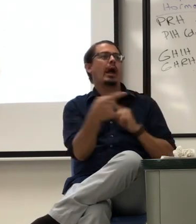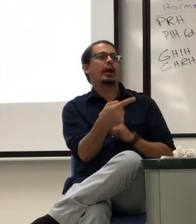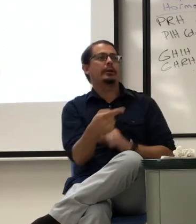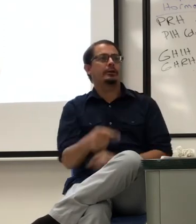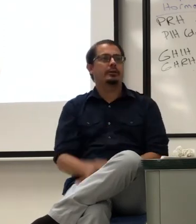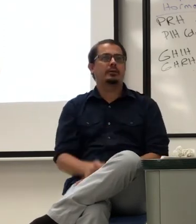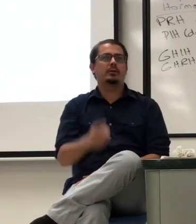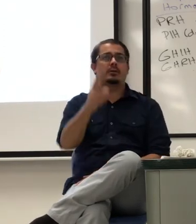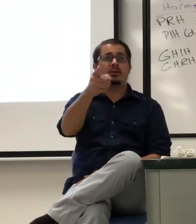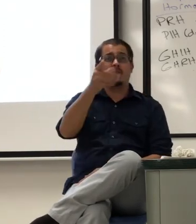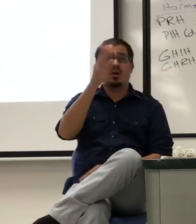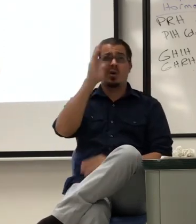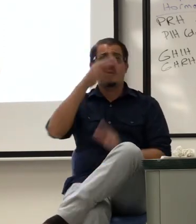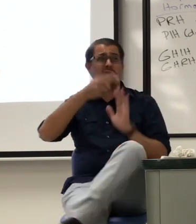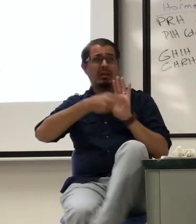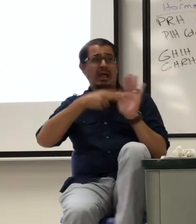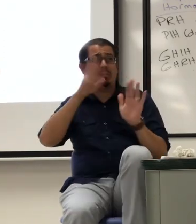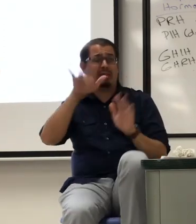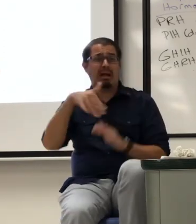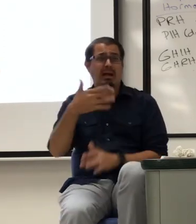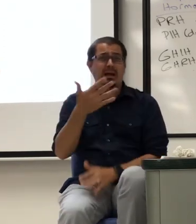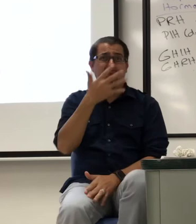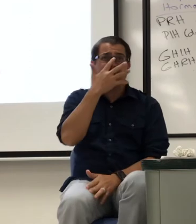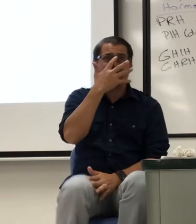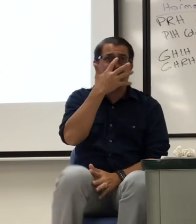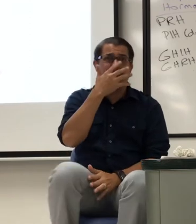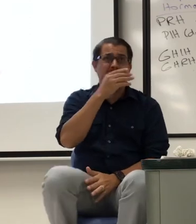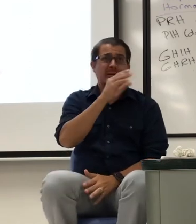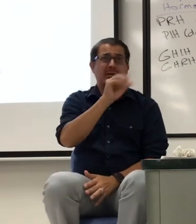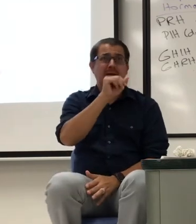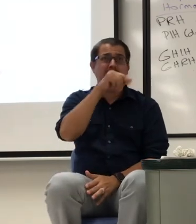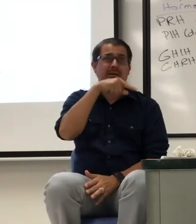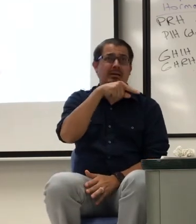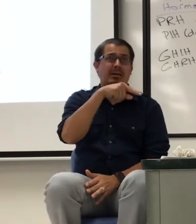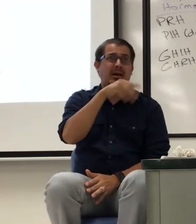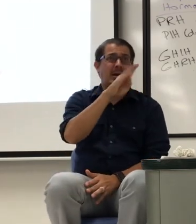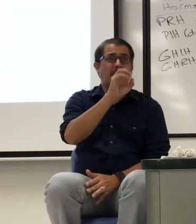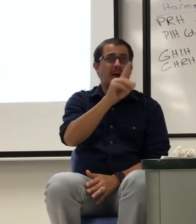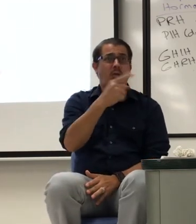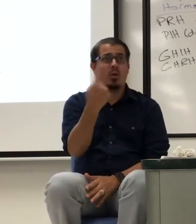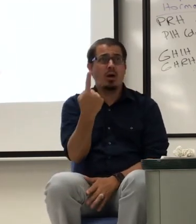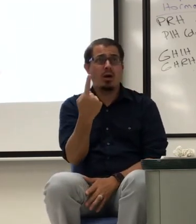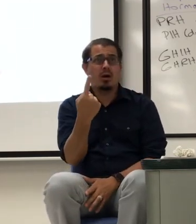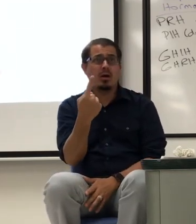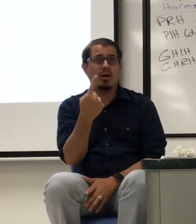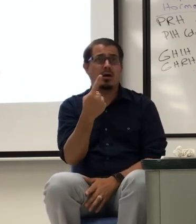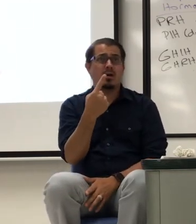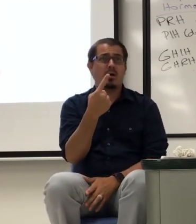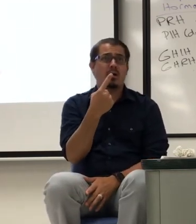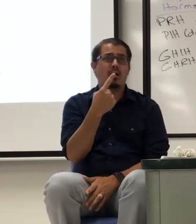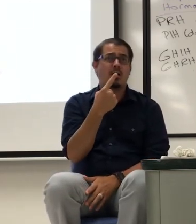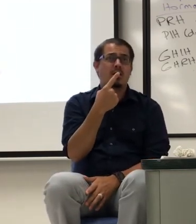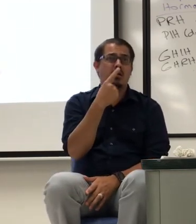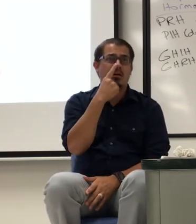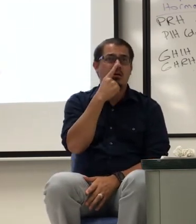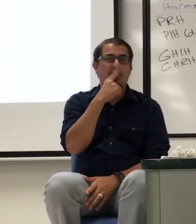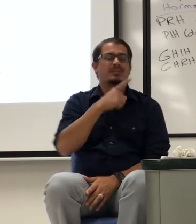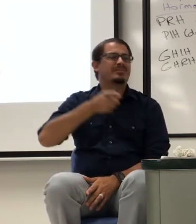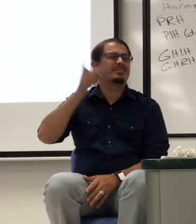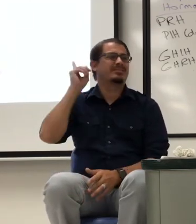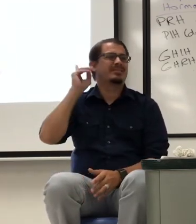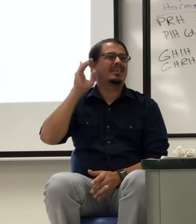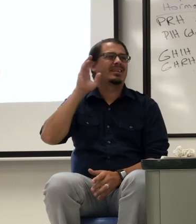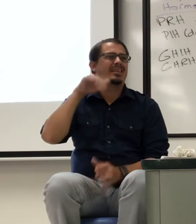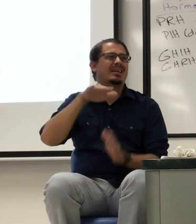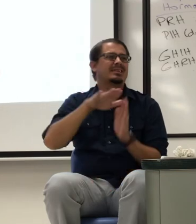So would you label that primarily capbed 1 when we get tested, or is it? Yeah, this is the book's